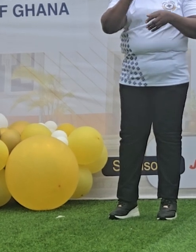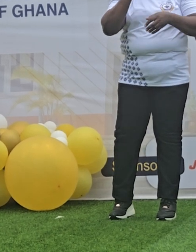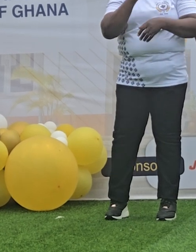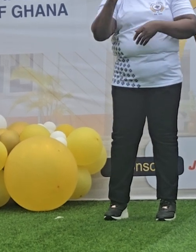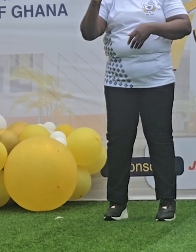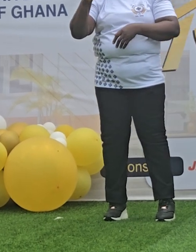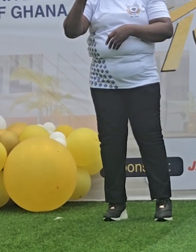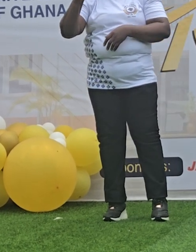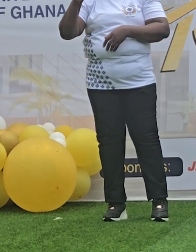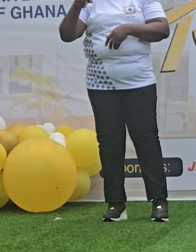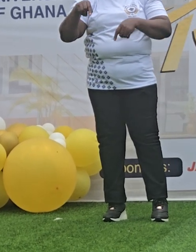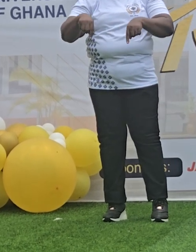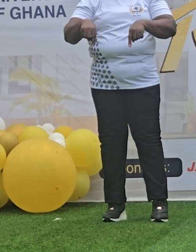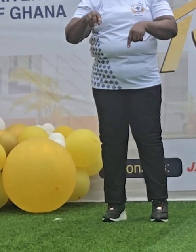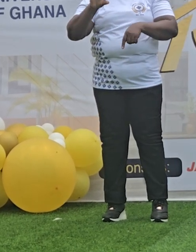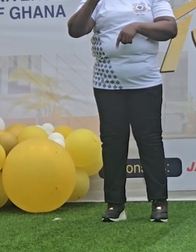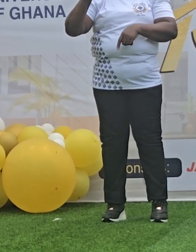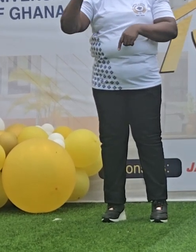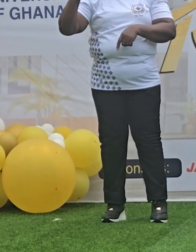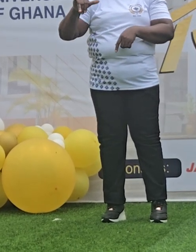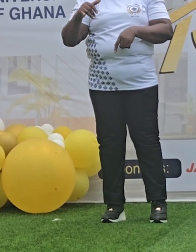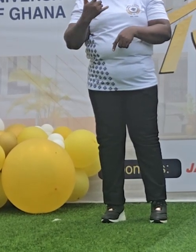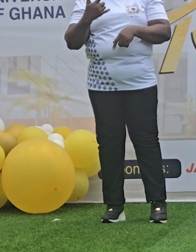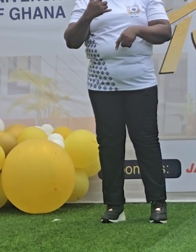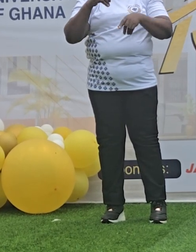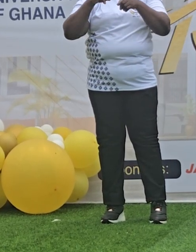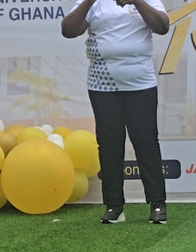1,634 in distance education.